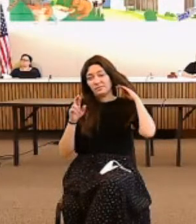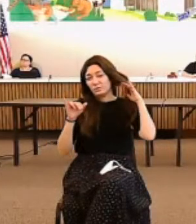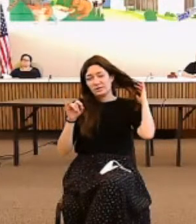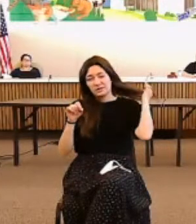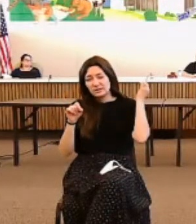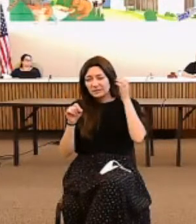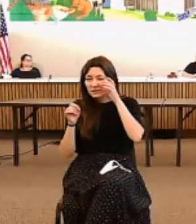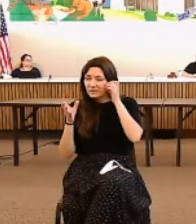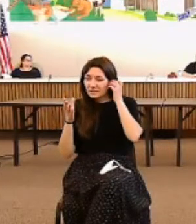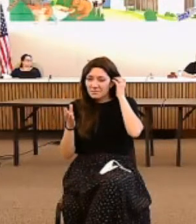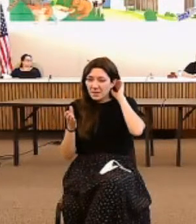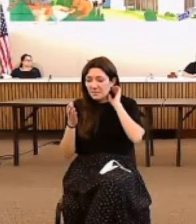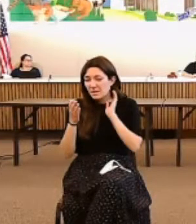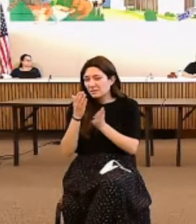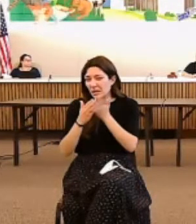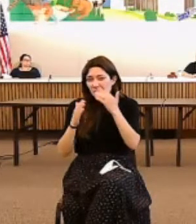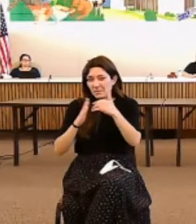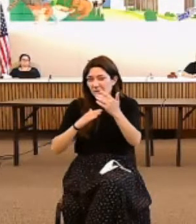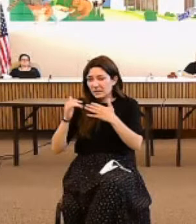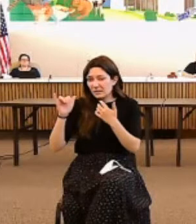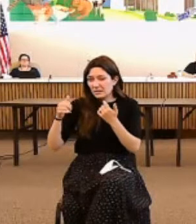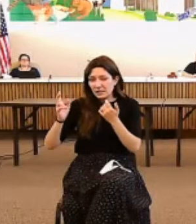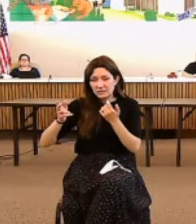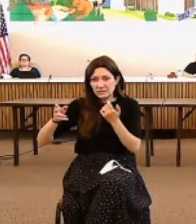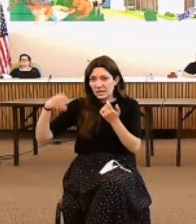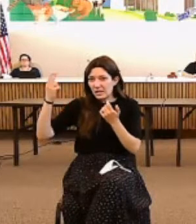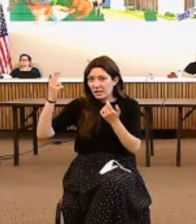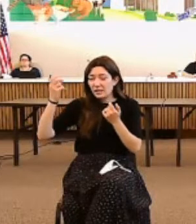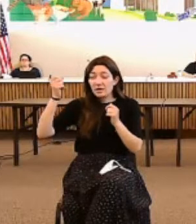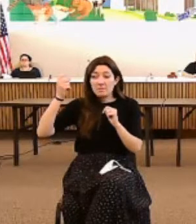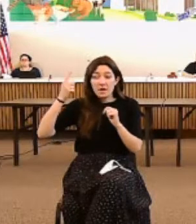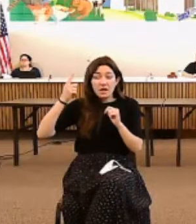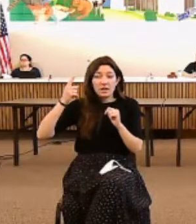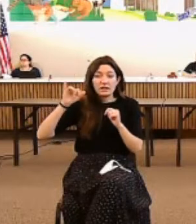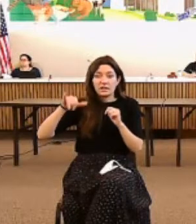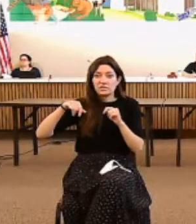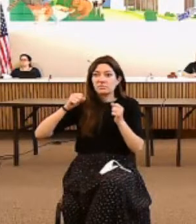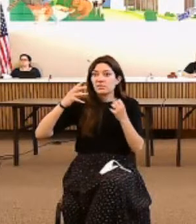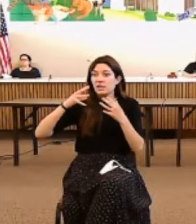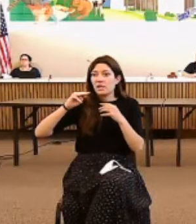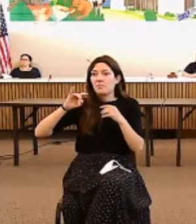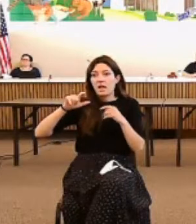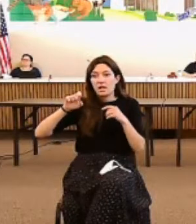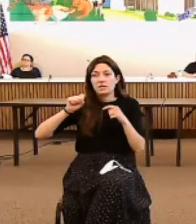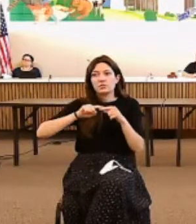are this high, Way but higher. that's miles and miles away. It's not